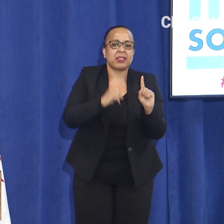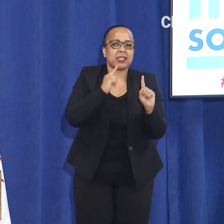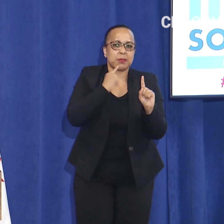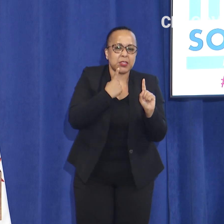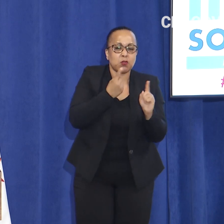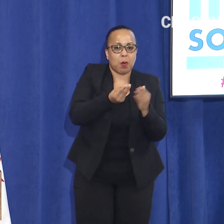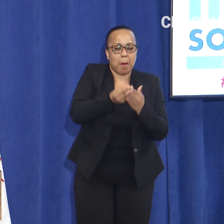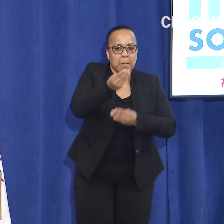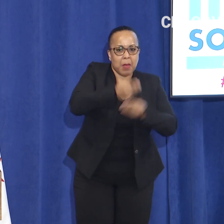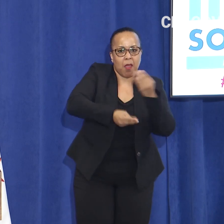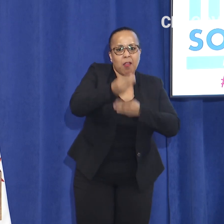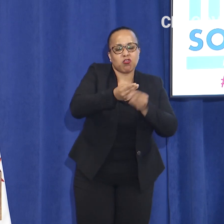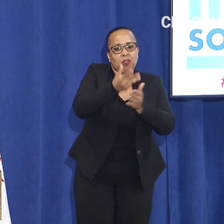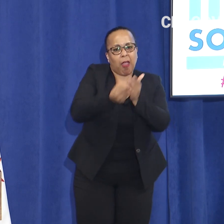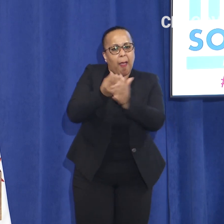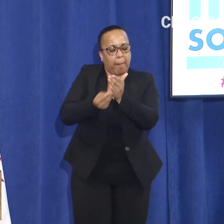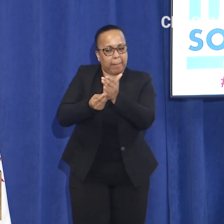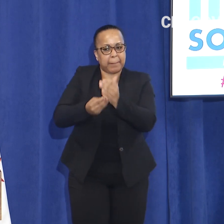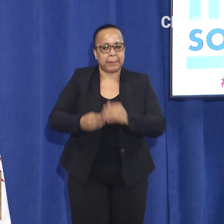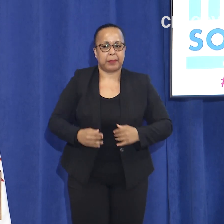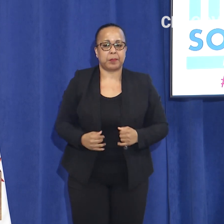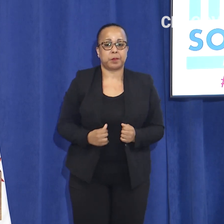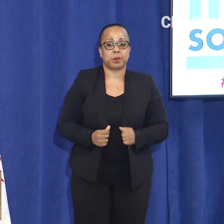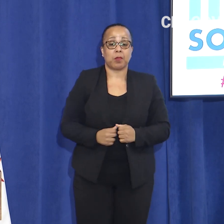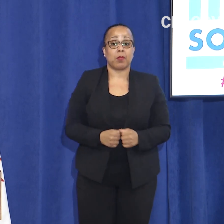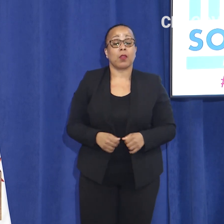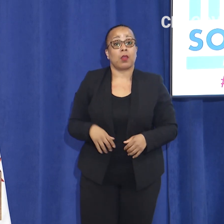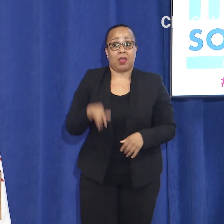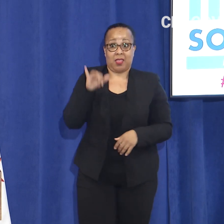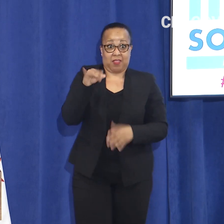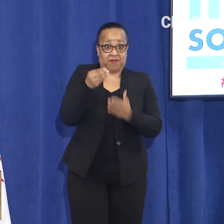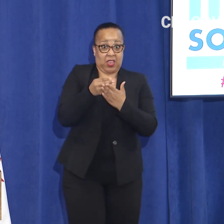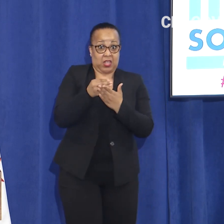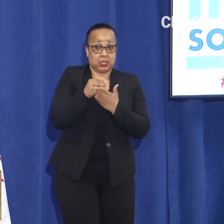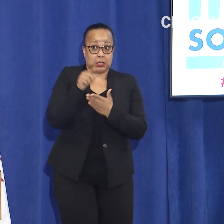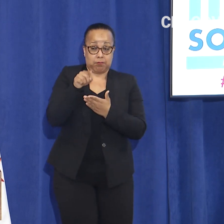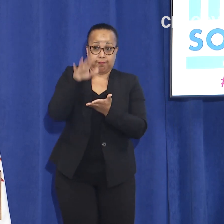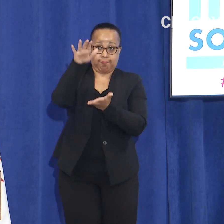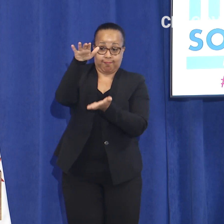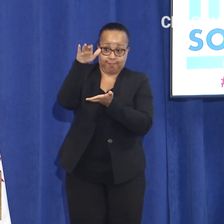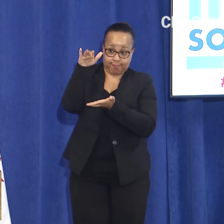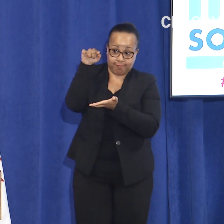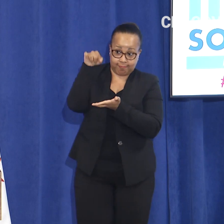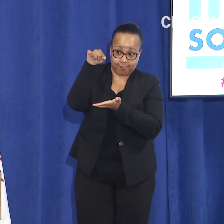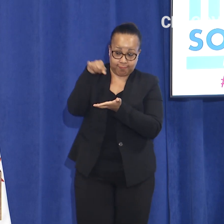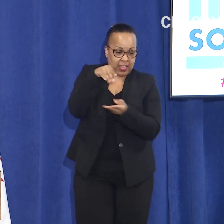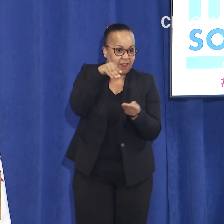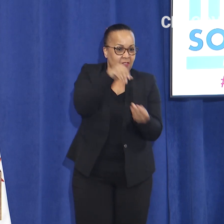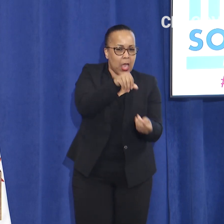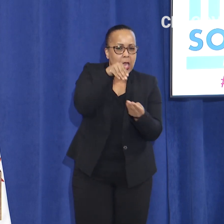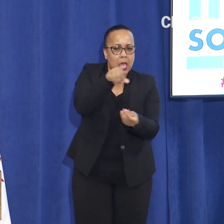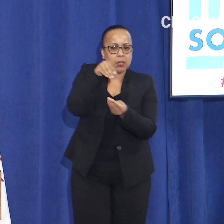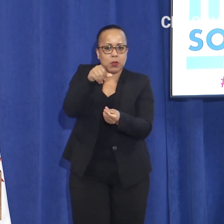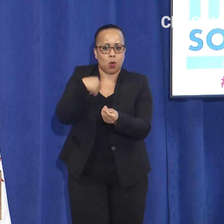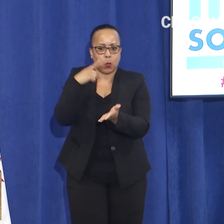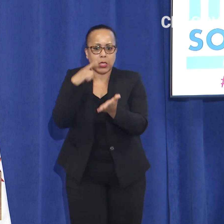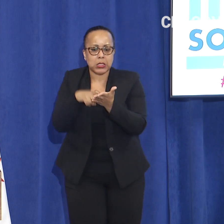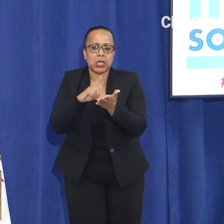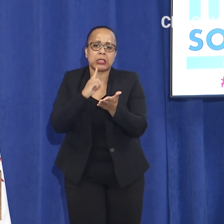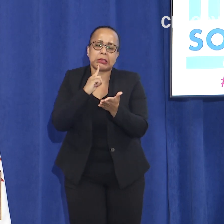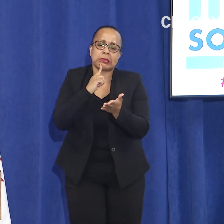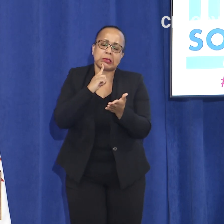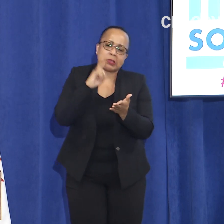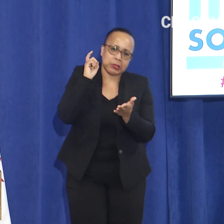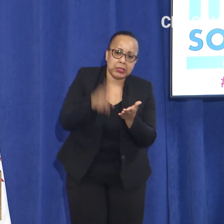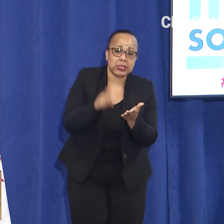substantial budget gap. The funds from the CARES Act continues those investments in all the areas we've seen critical needs,